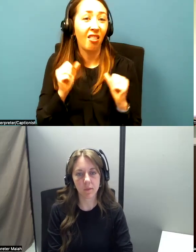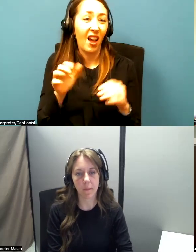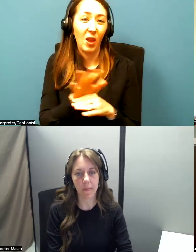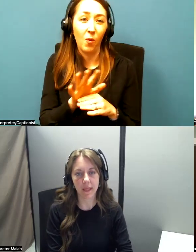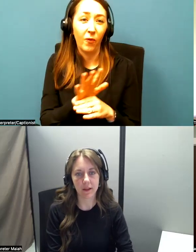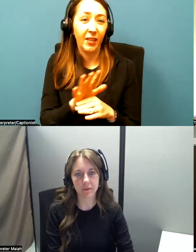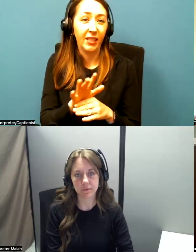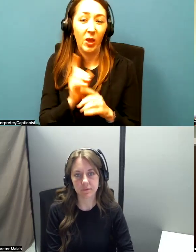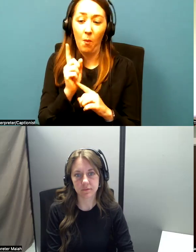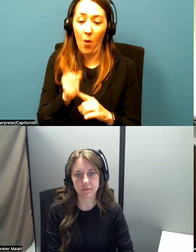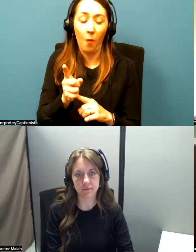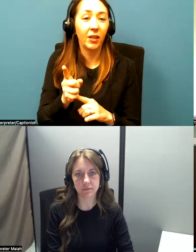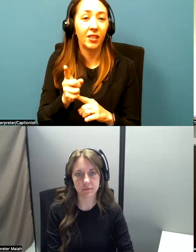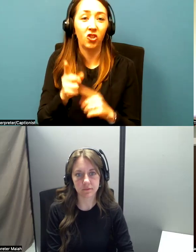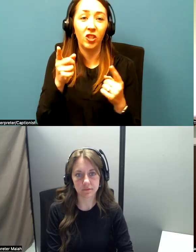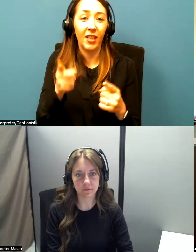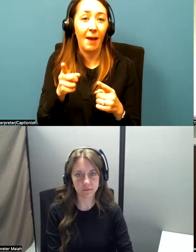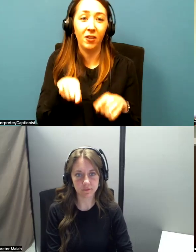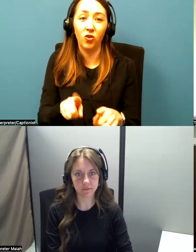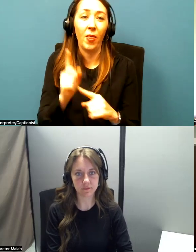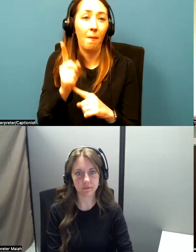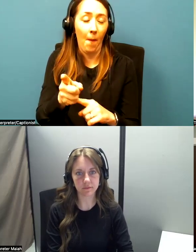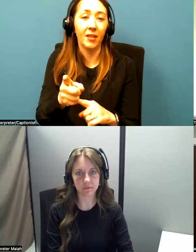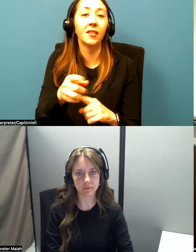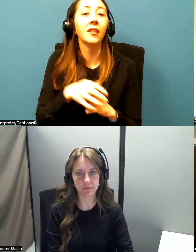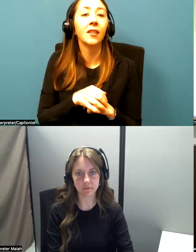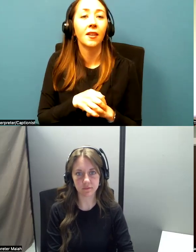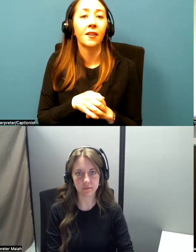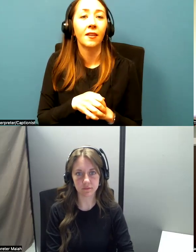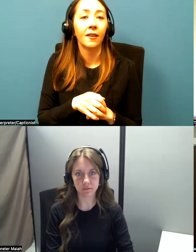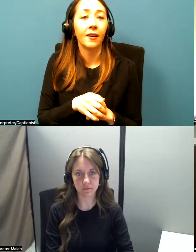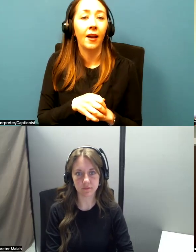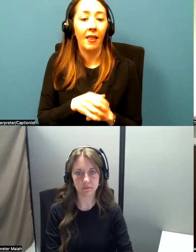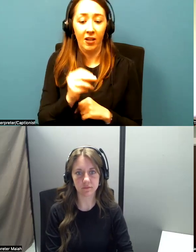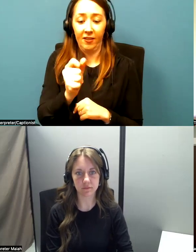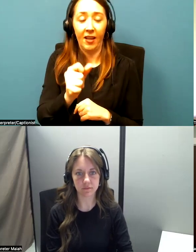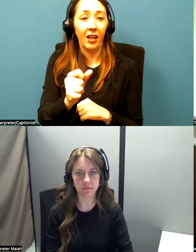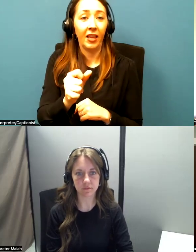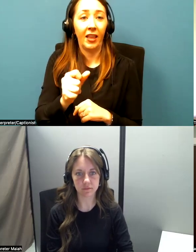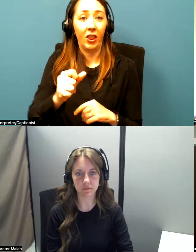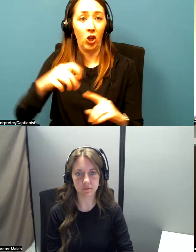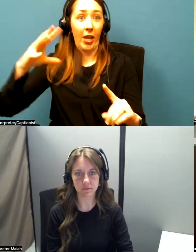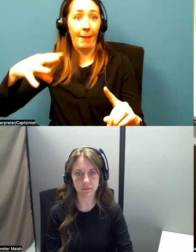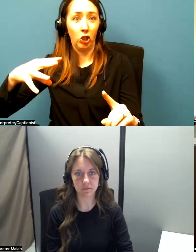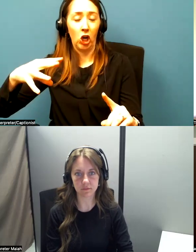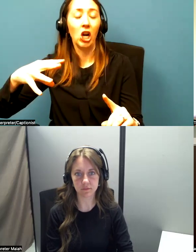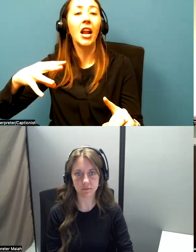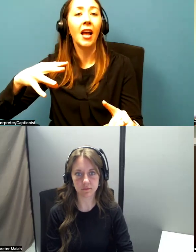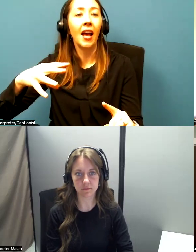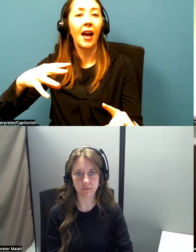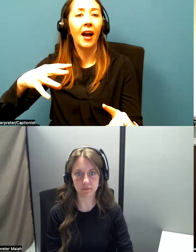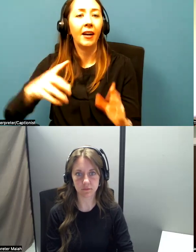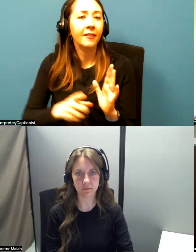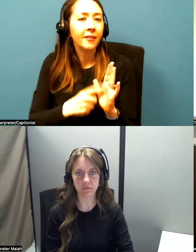do are just happen in the moment, and then suddenly they're captured. And then a lot of the time I find like